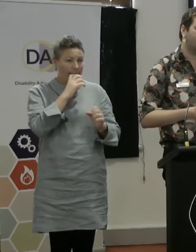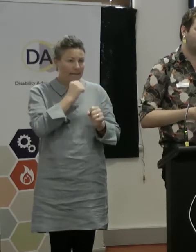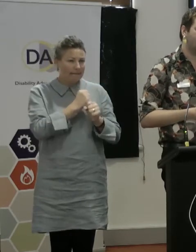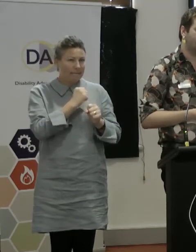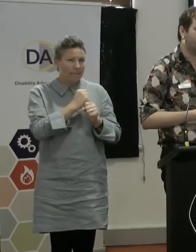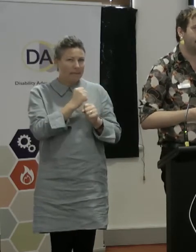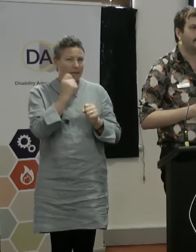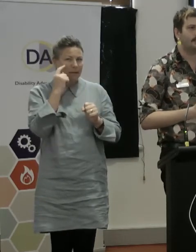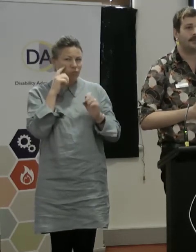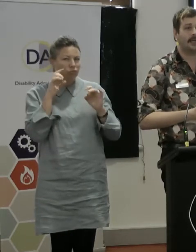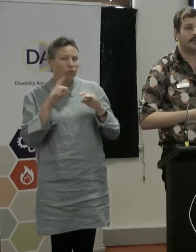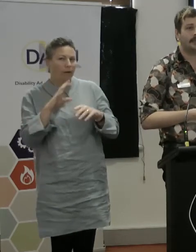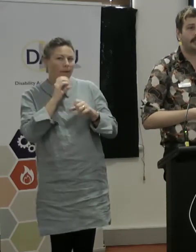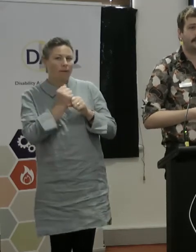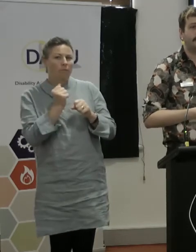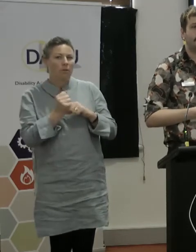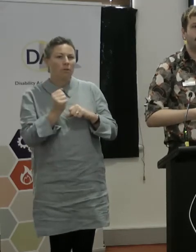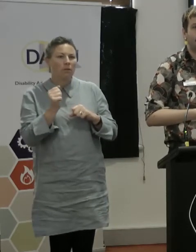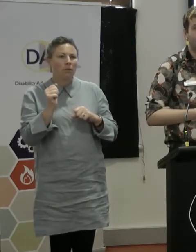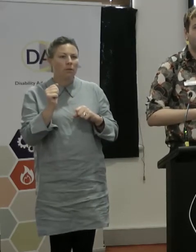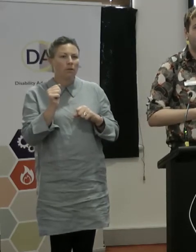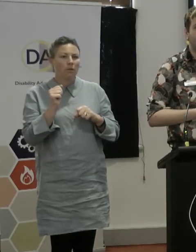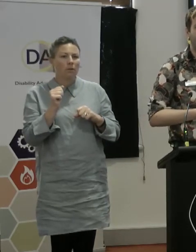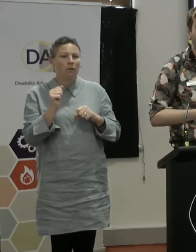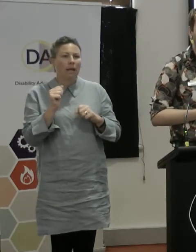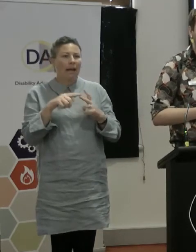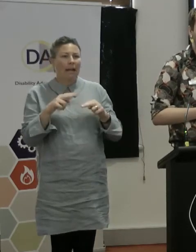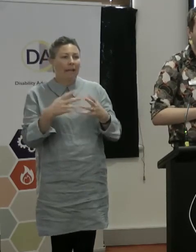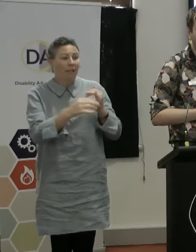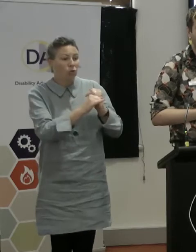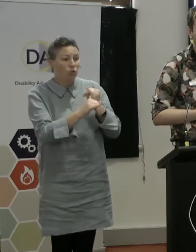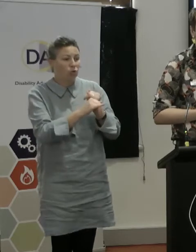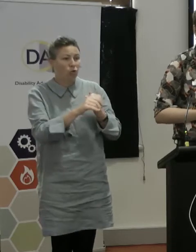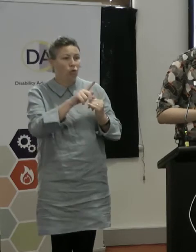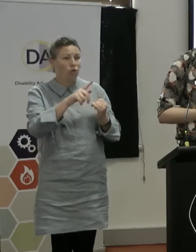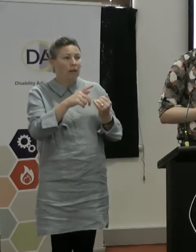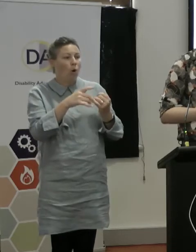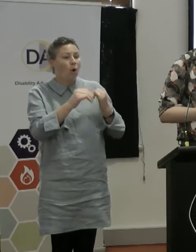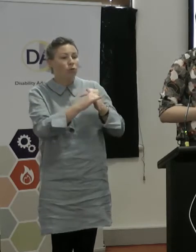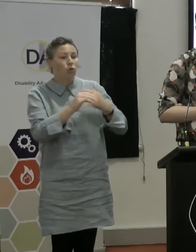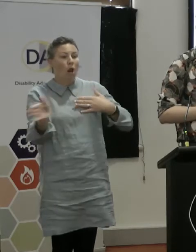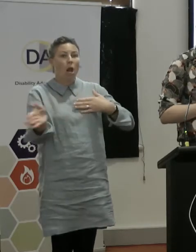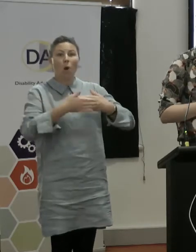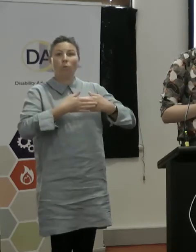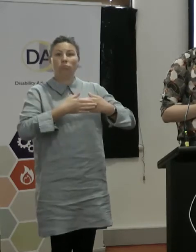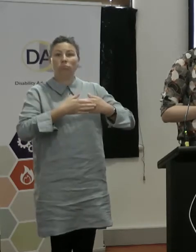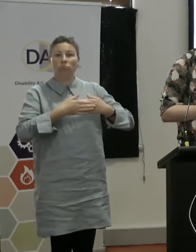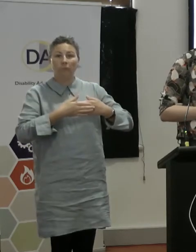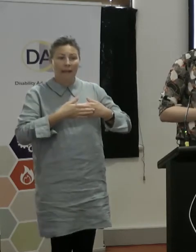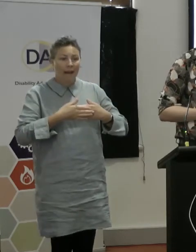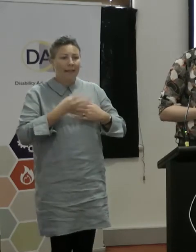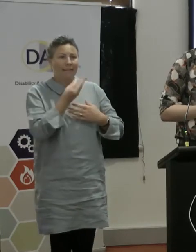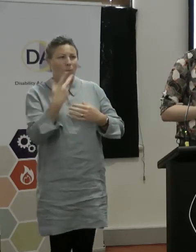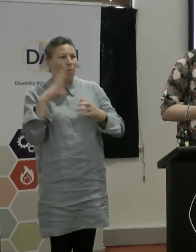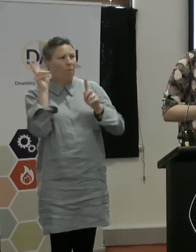the Commonwealth Government to become the funder of last resort for defunct institutions. So that's institutions that no longer